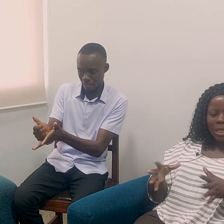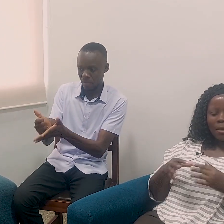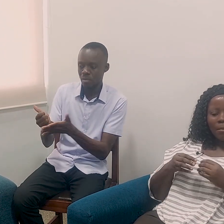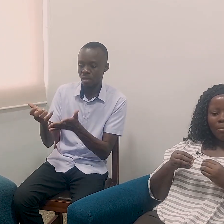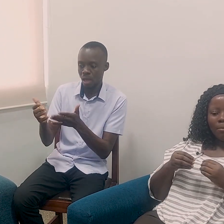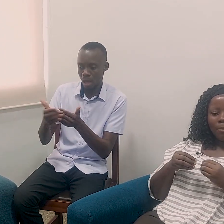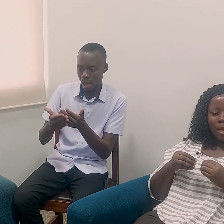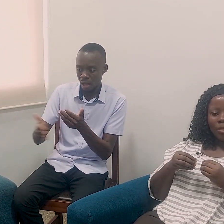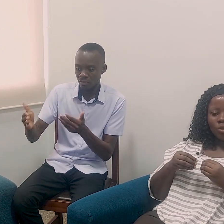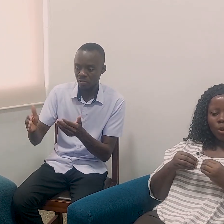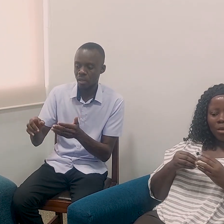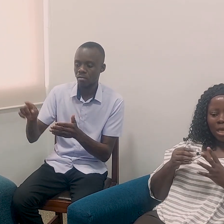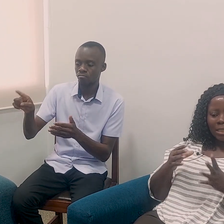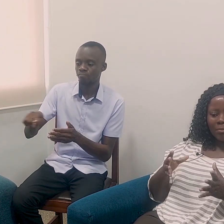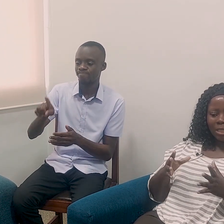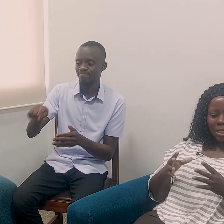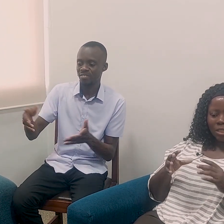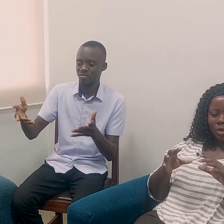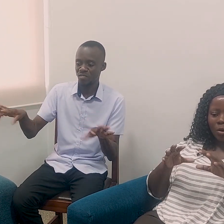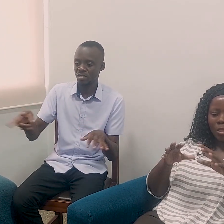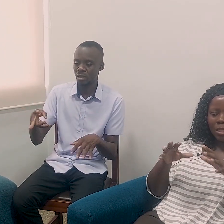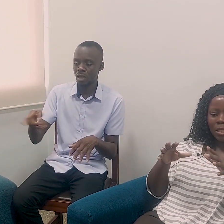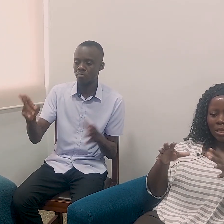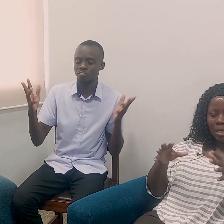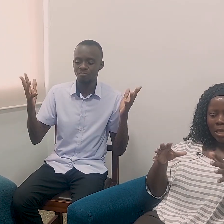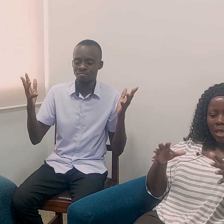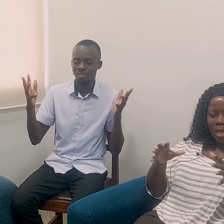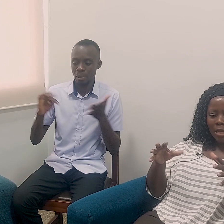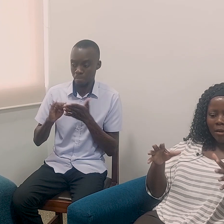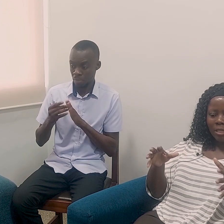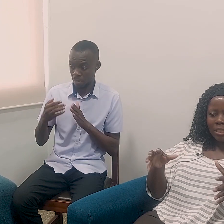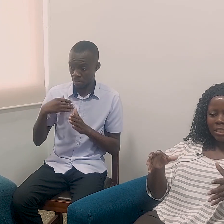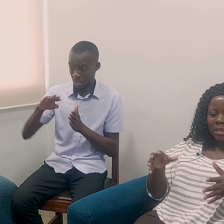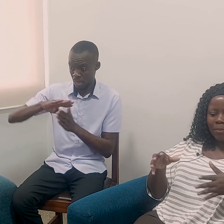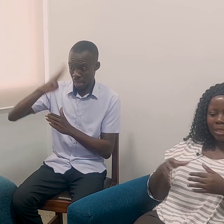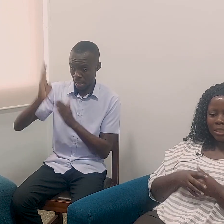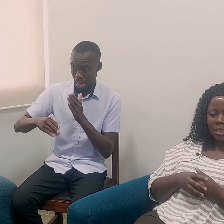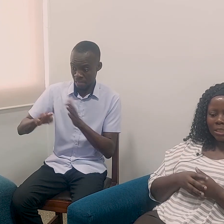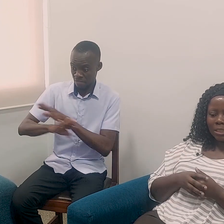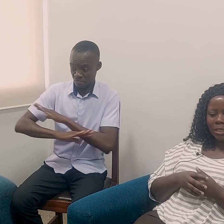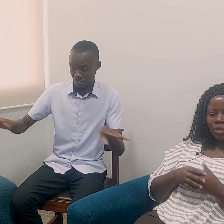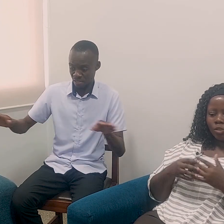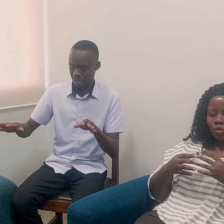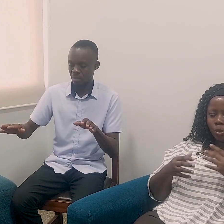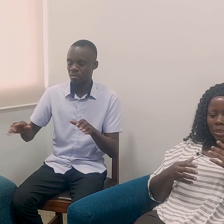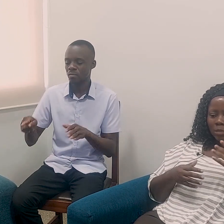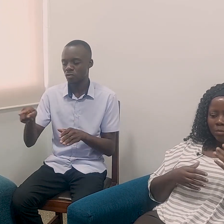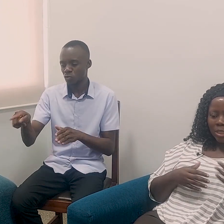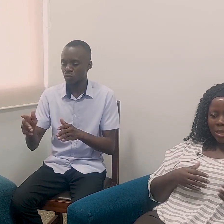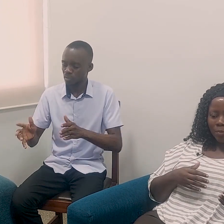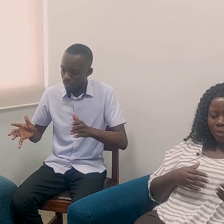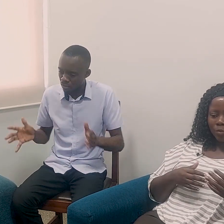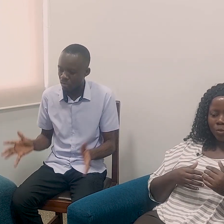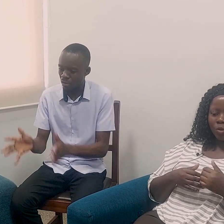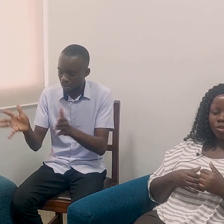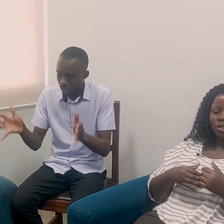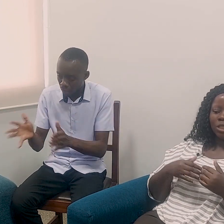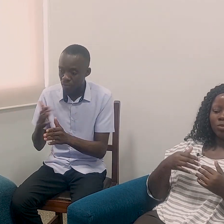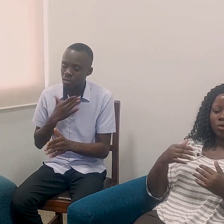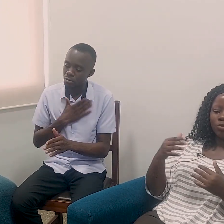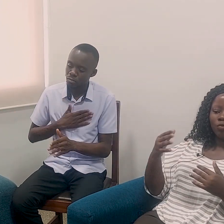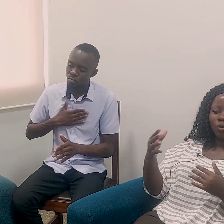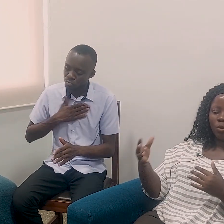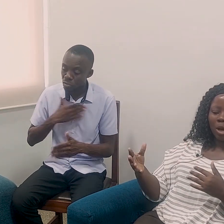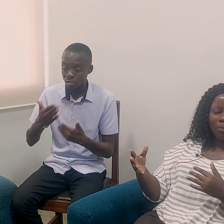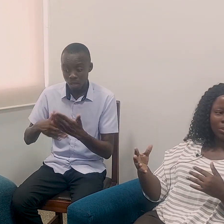terminate. And so when you are terminating, you are only encouraging the person to still meet up with you because you just